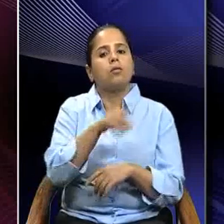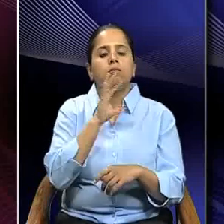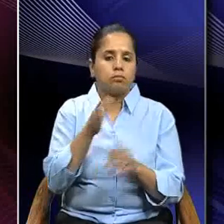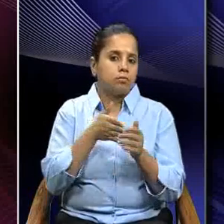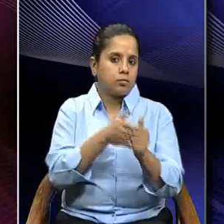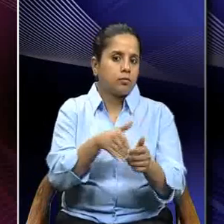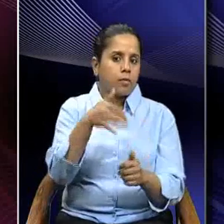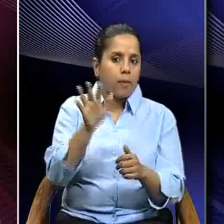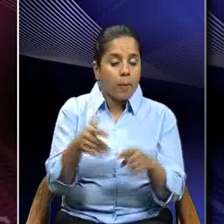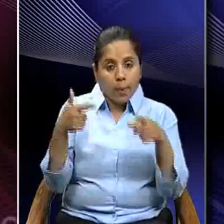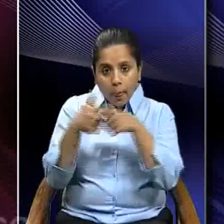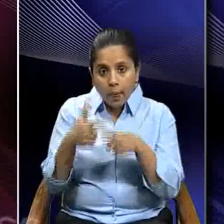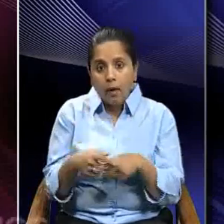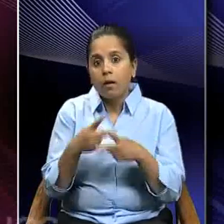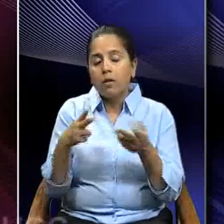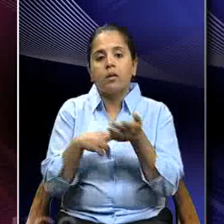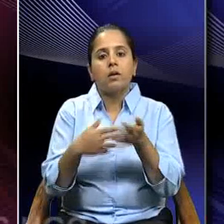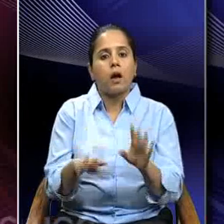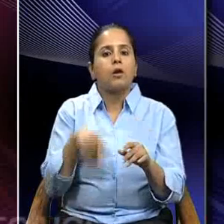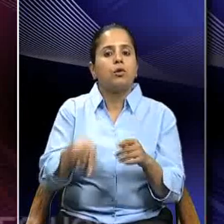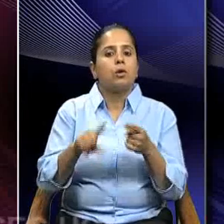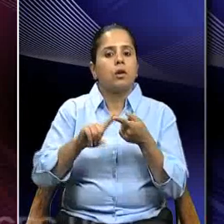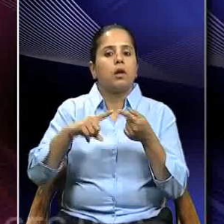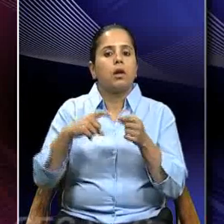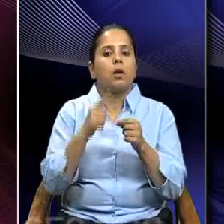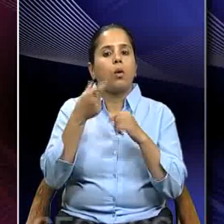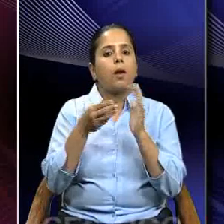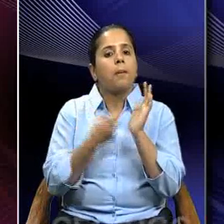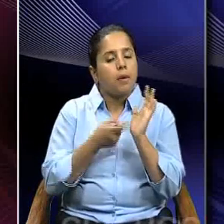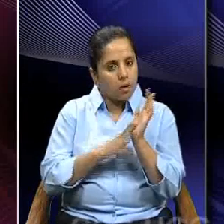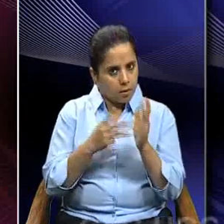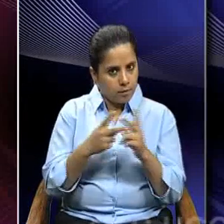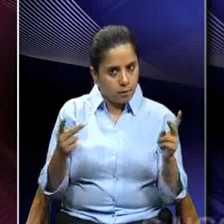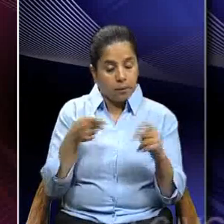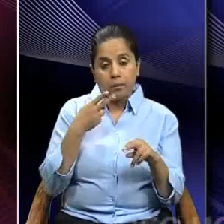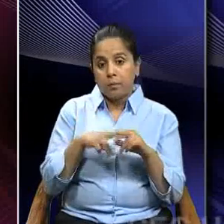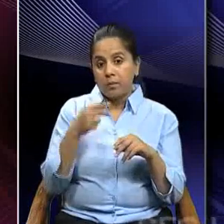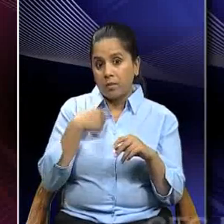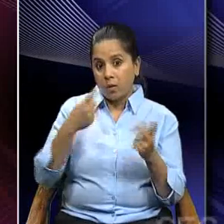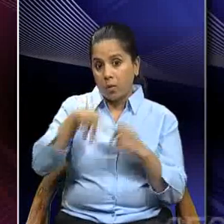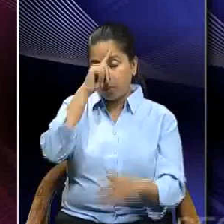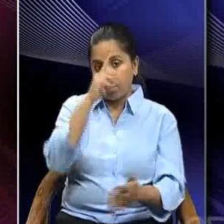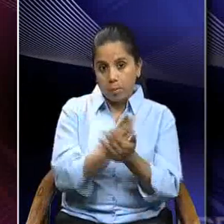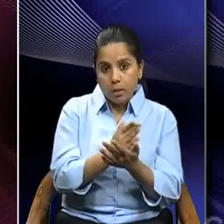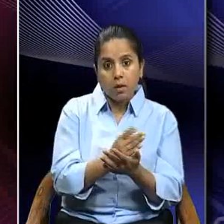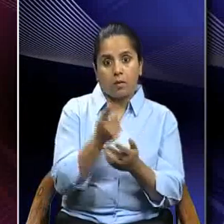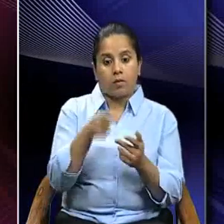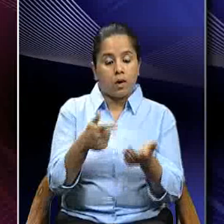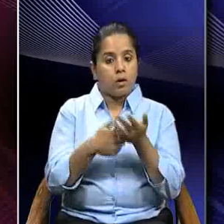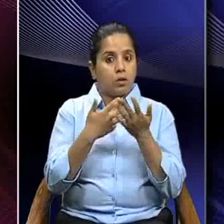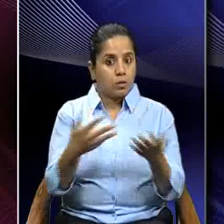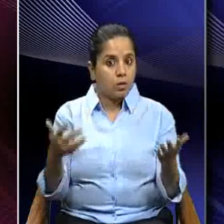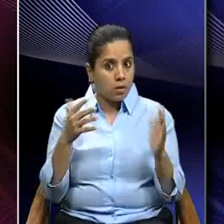to a disturbance in the natural equilibrium. In contrast, if we consider these resources